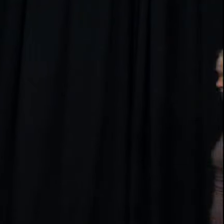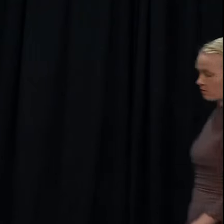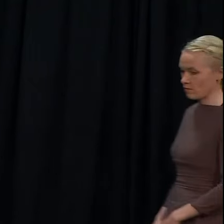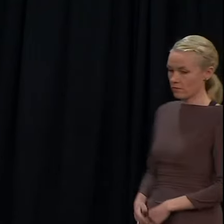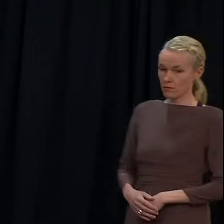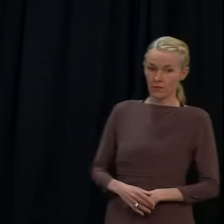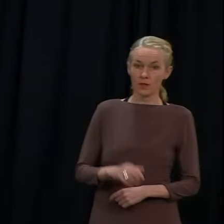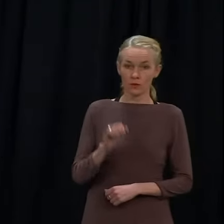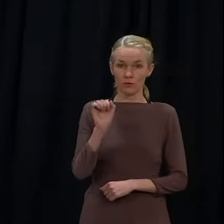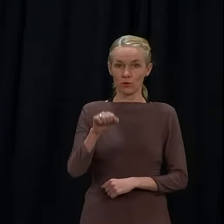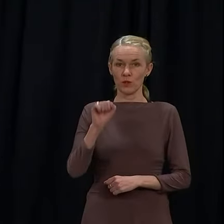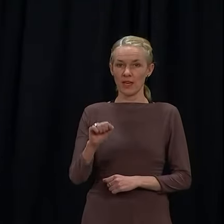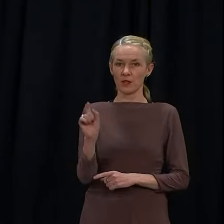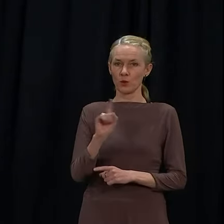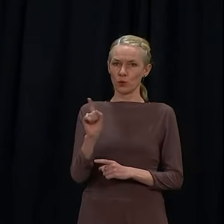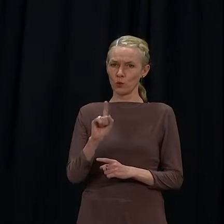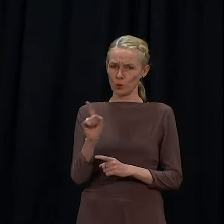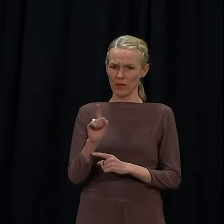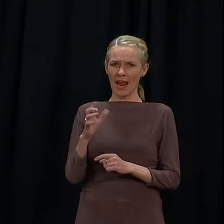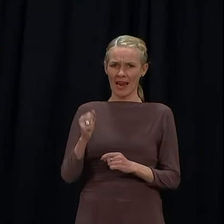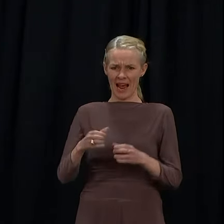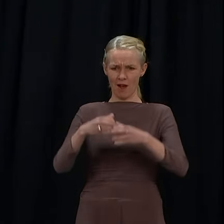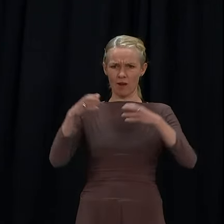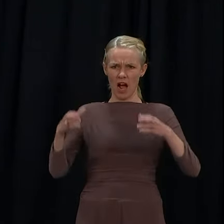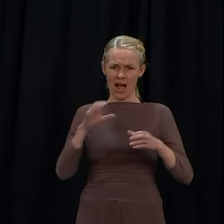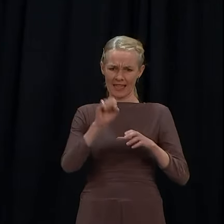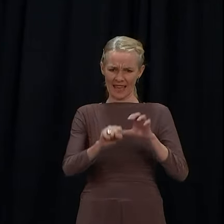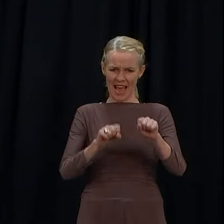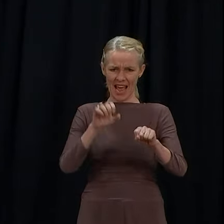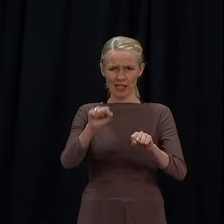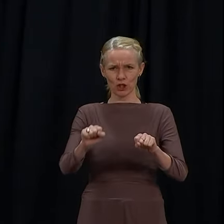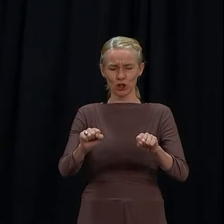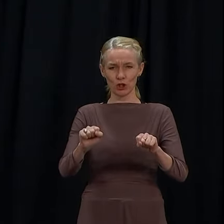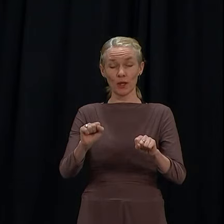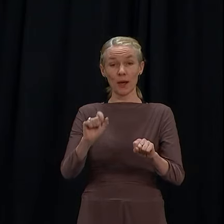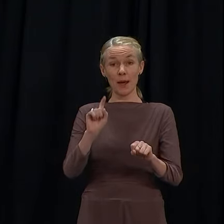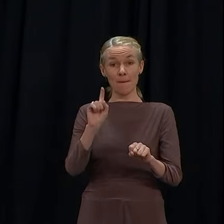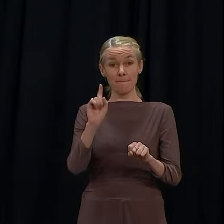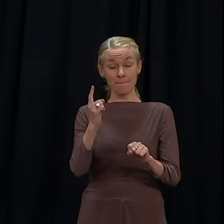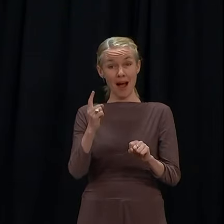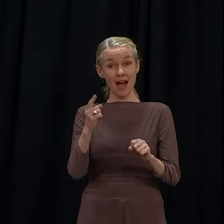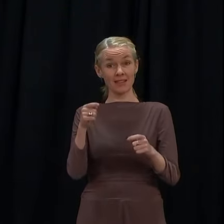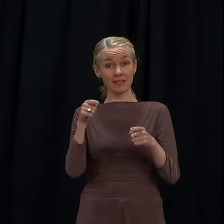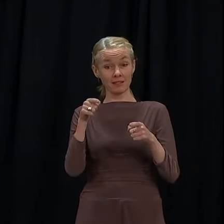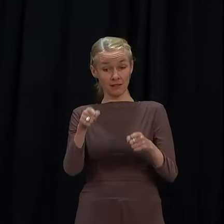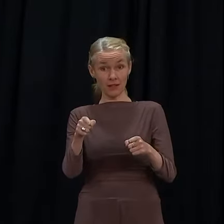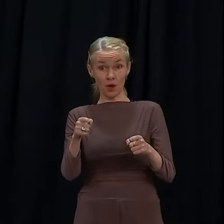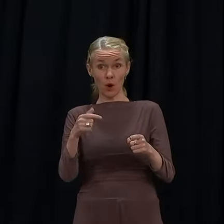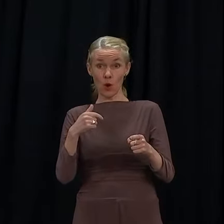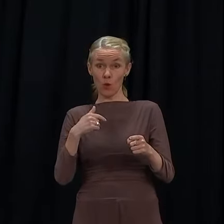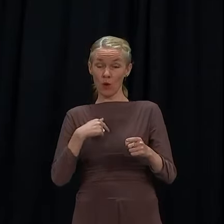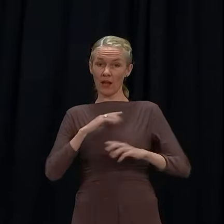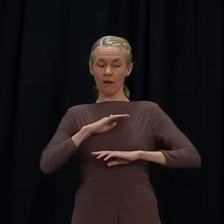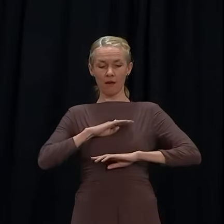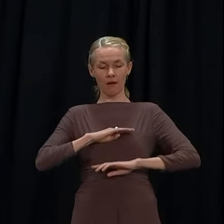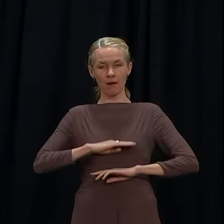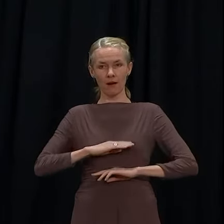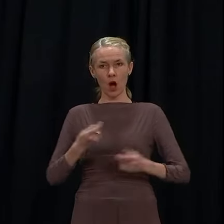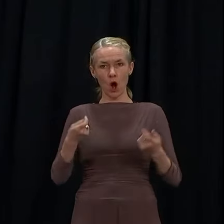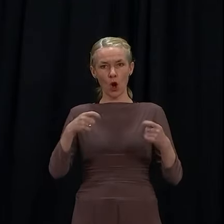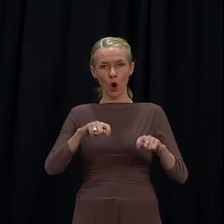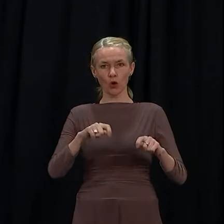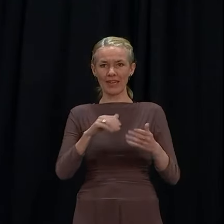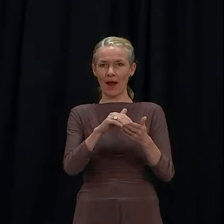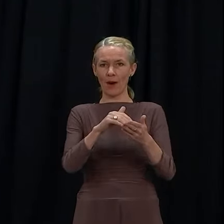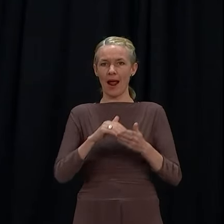of the patterns that we are now starting to see, and that overall lockdown is having an impact. Firstly,